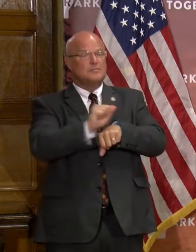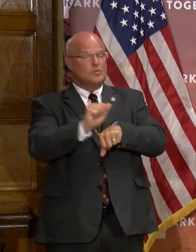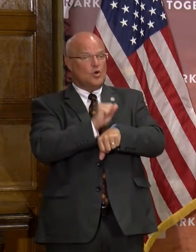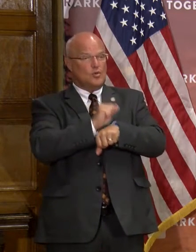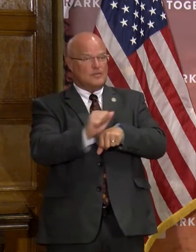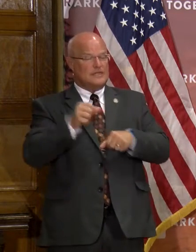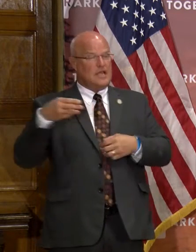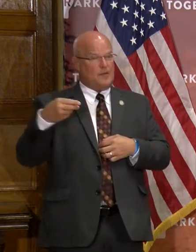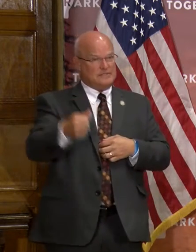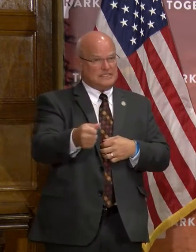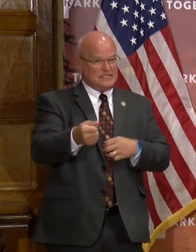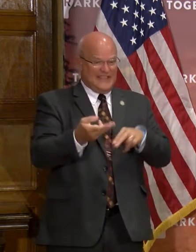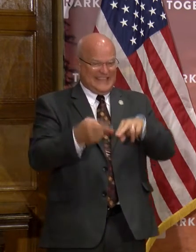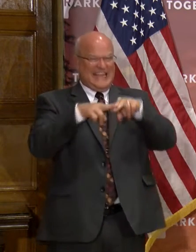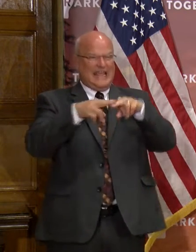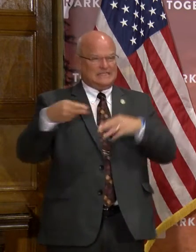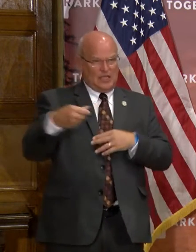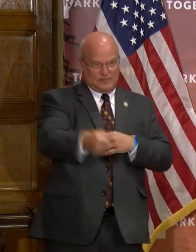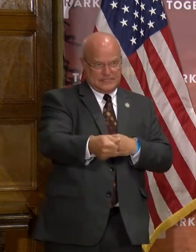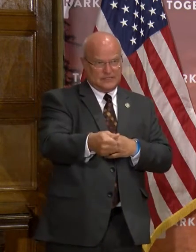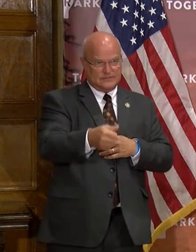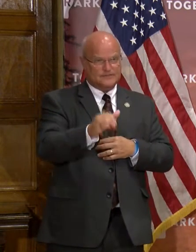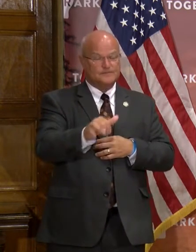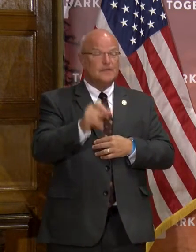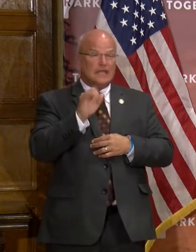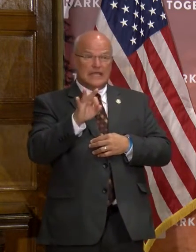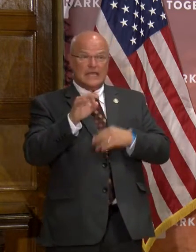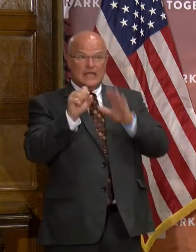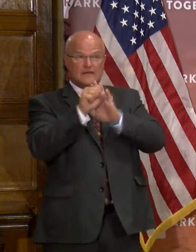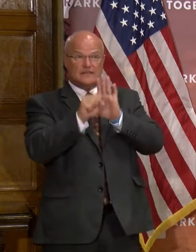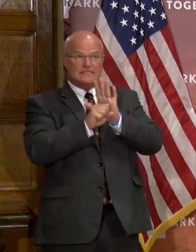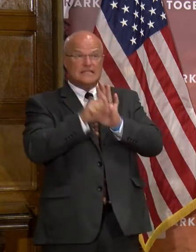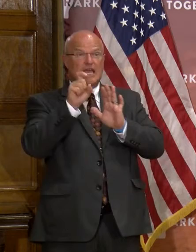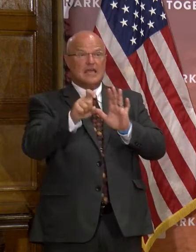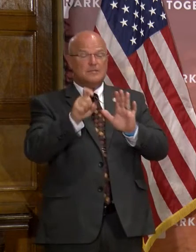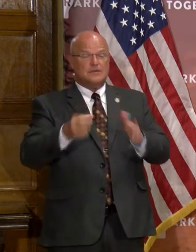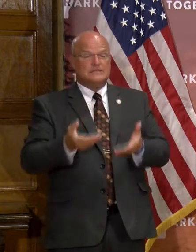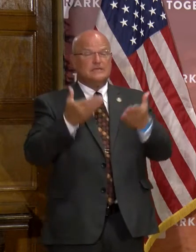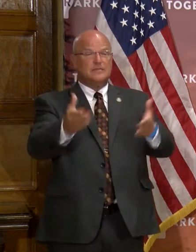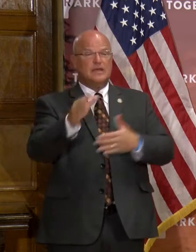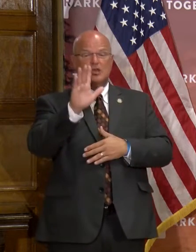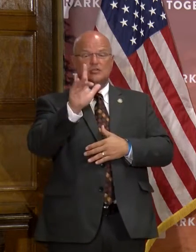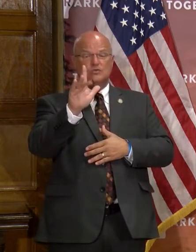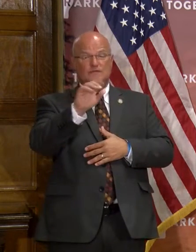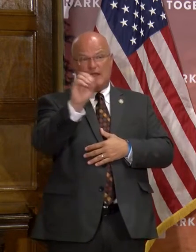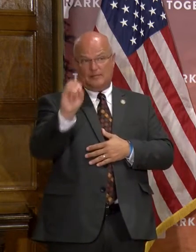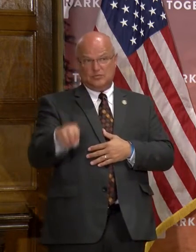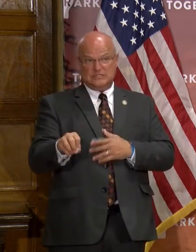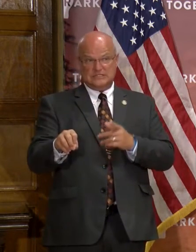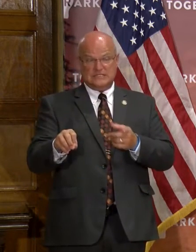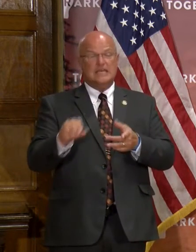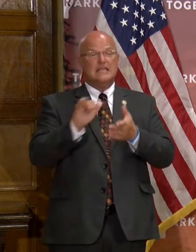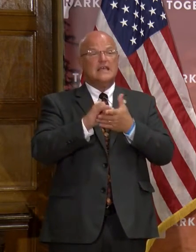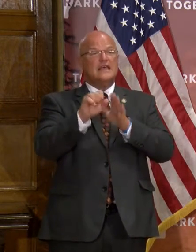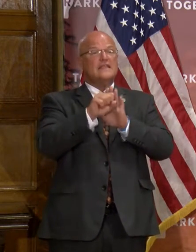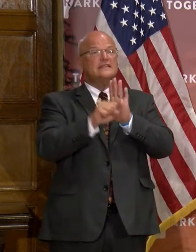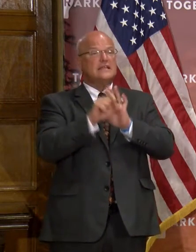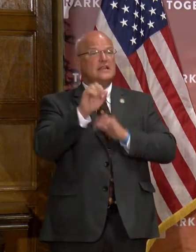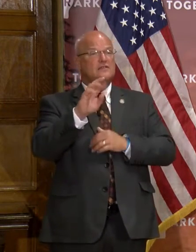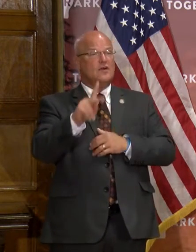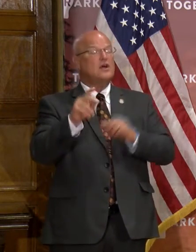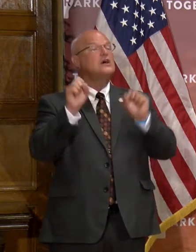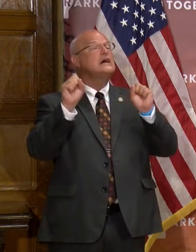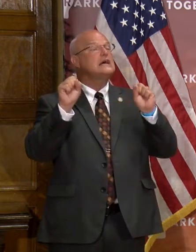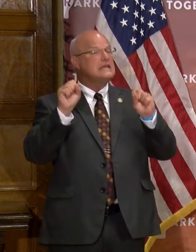the enhanced compensation. If the state has to put up 25%, the state of